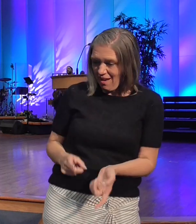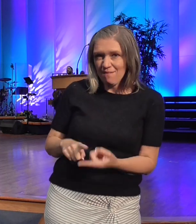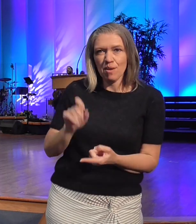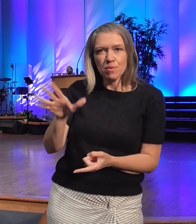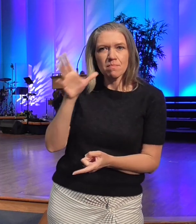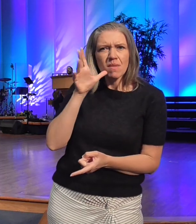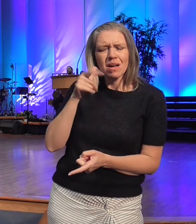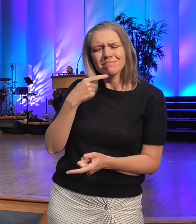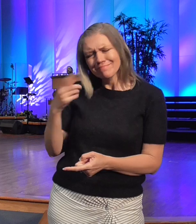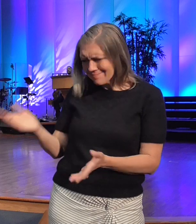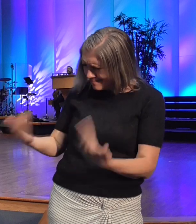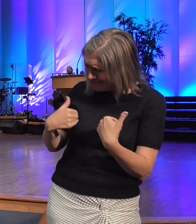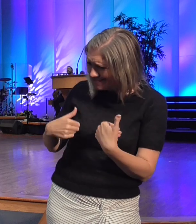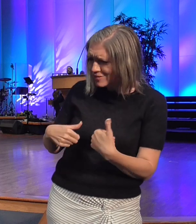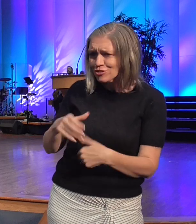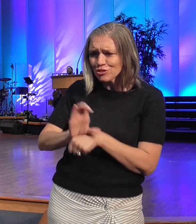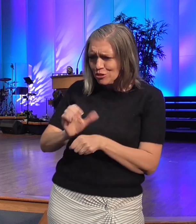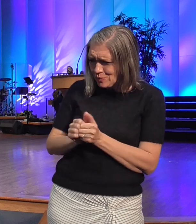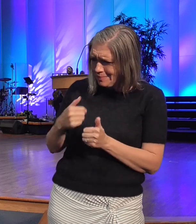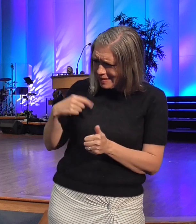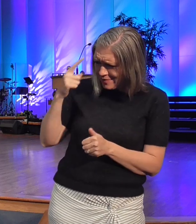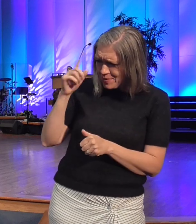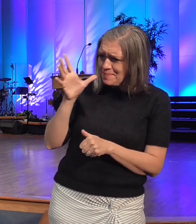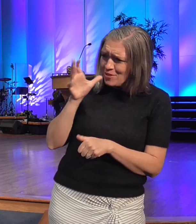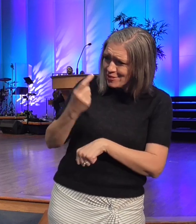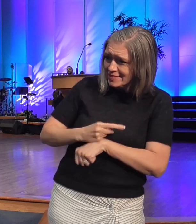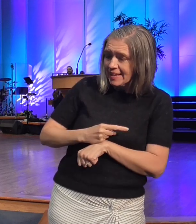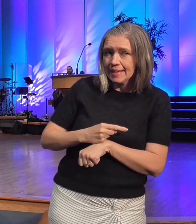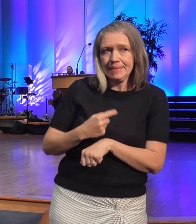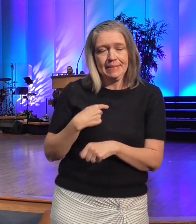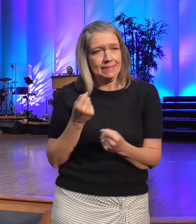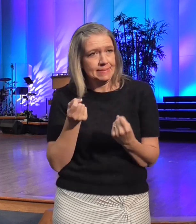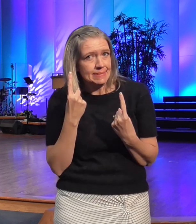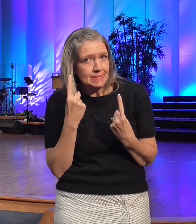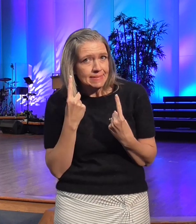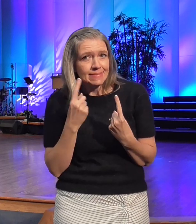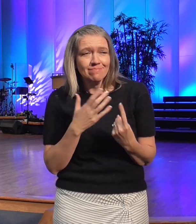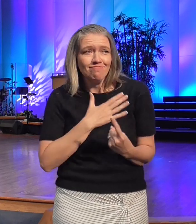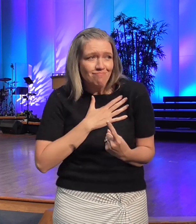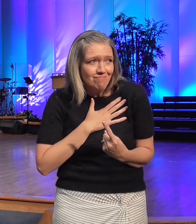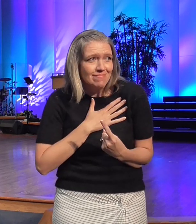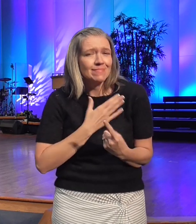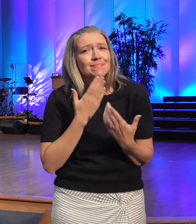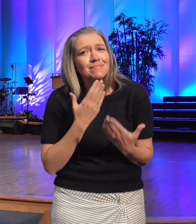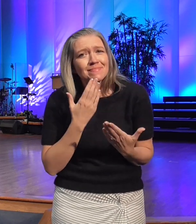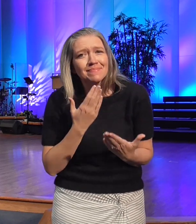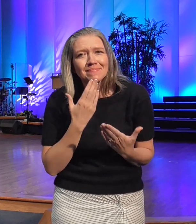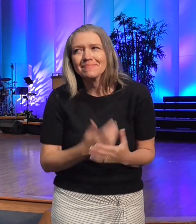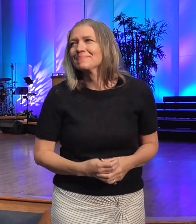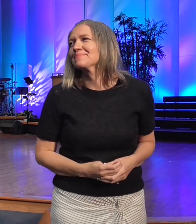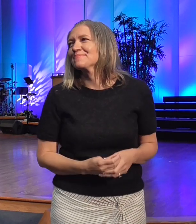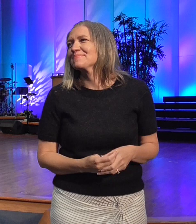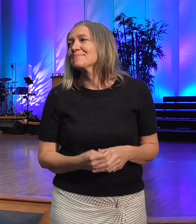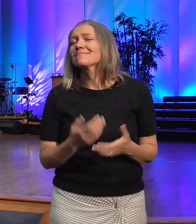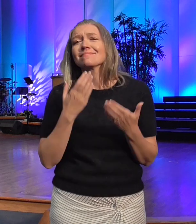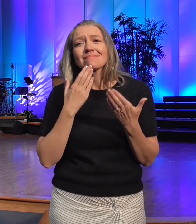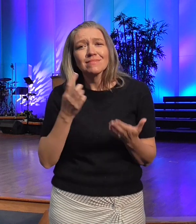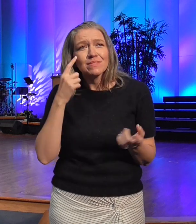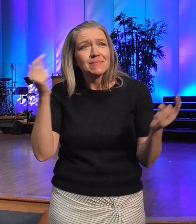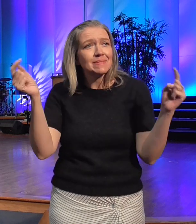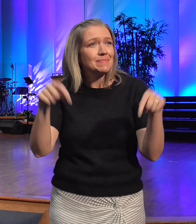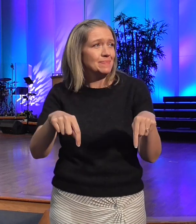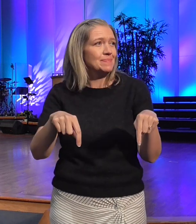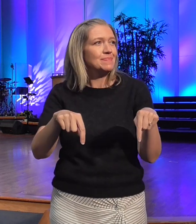I just want you to go to church with me for Mother's Day, I feel you. Thank you so much. Thank you for being